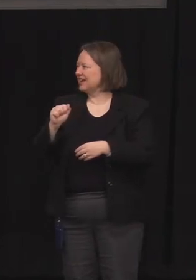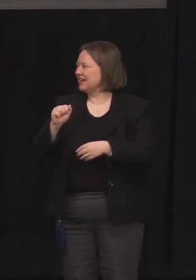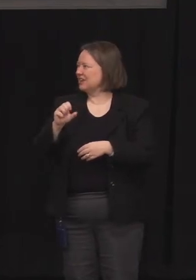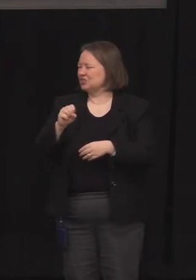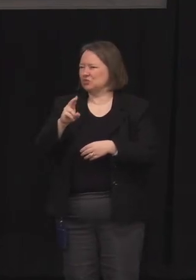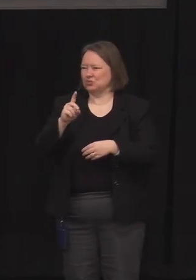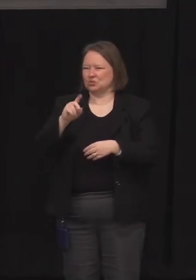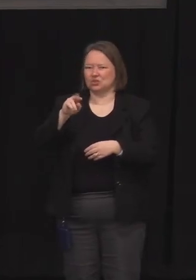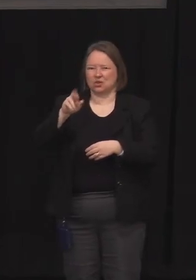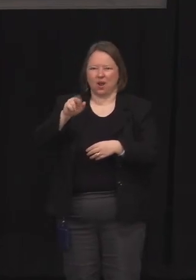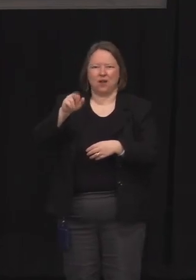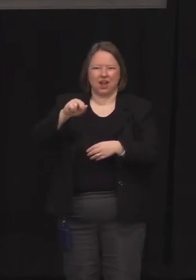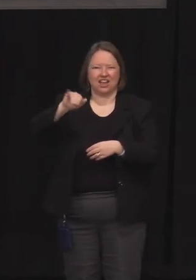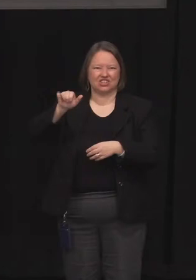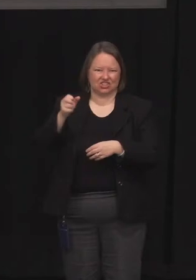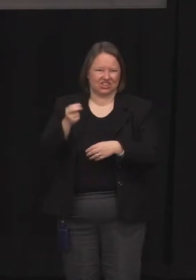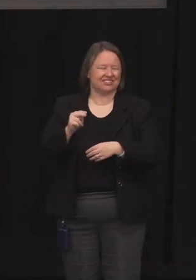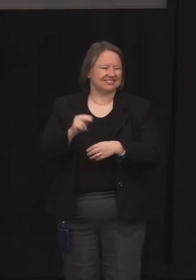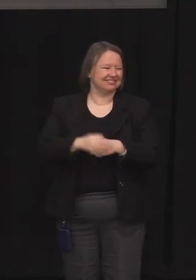Sudararajan.